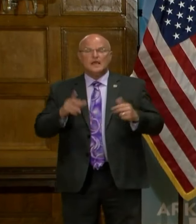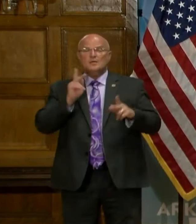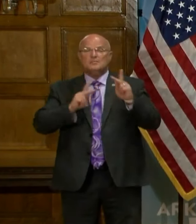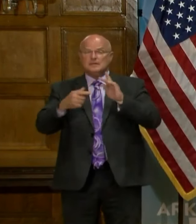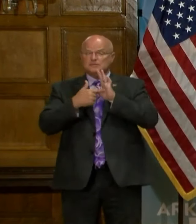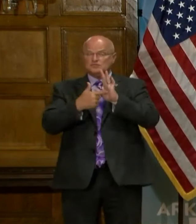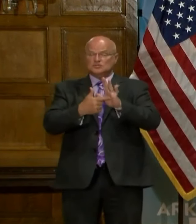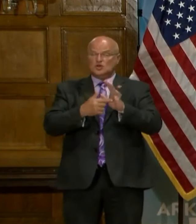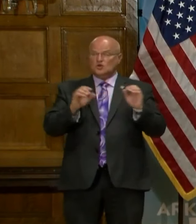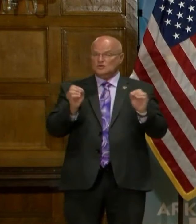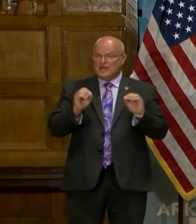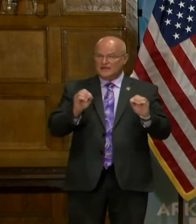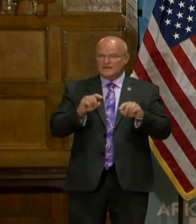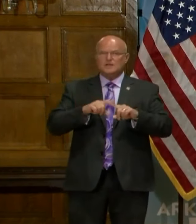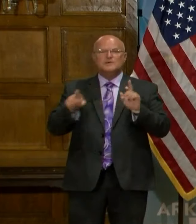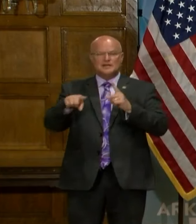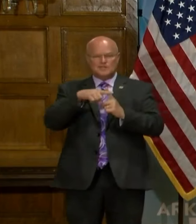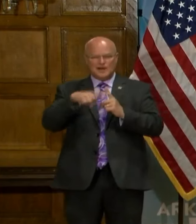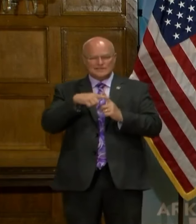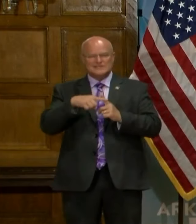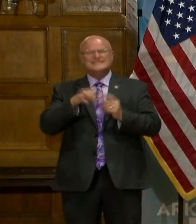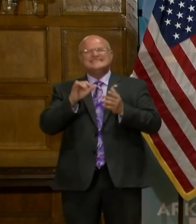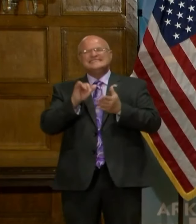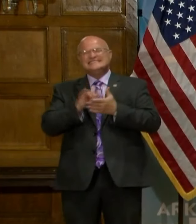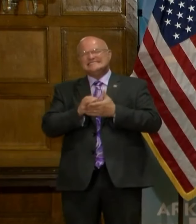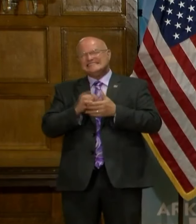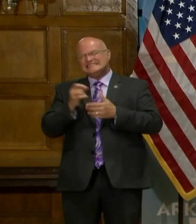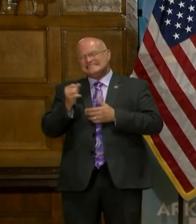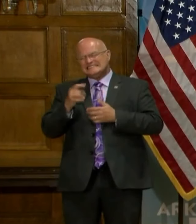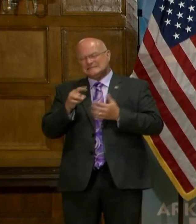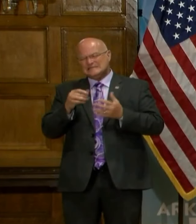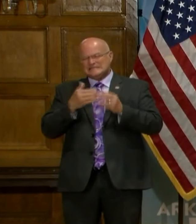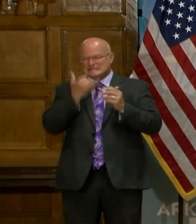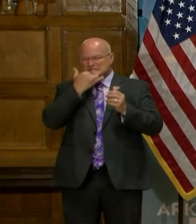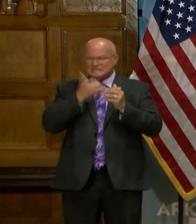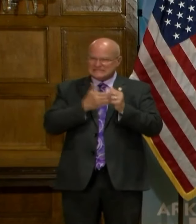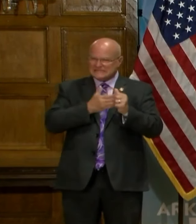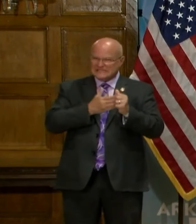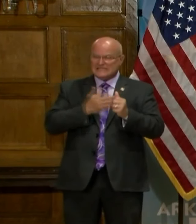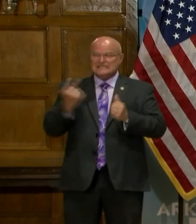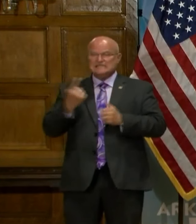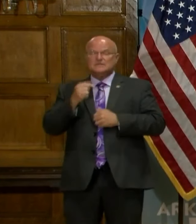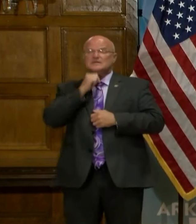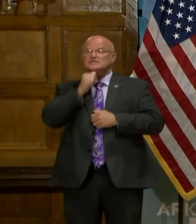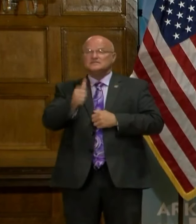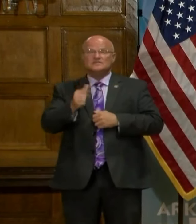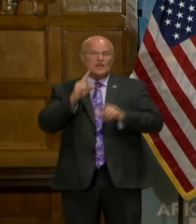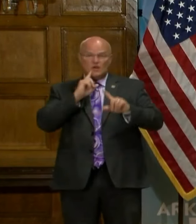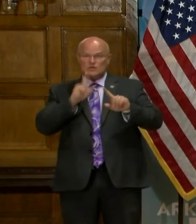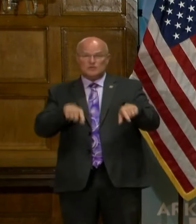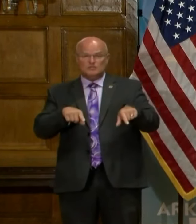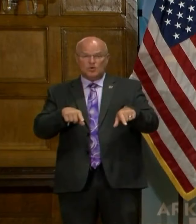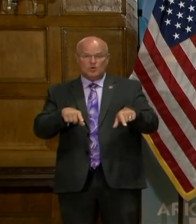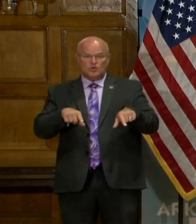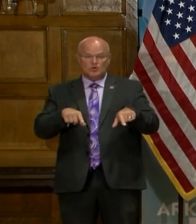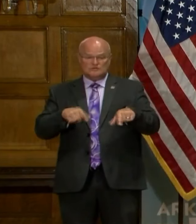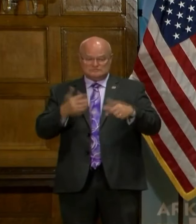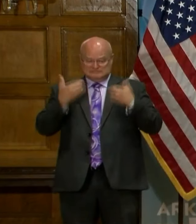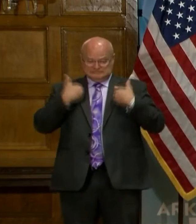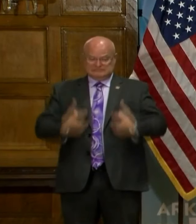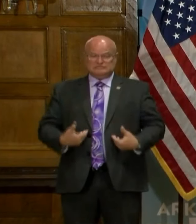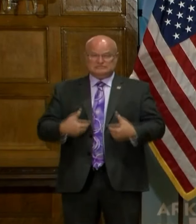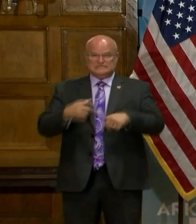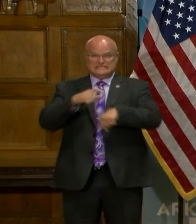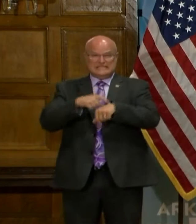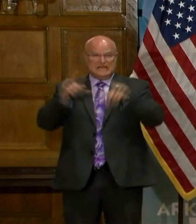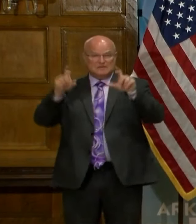Asymptomatic positives, that's, again, can be a little bit misleading. Someone who does not report significant symptoms at the